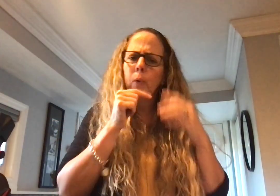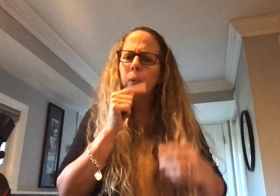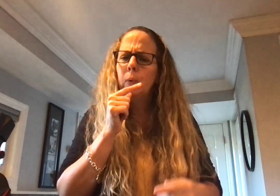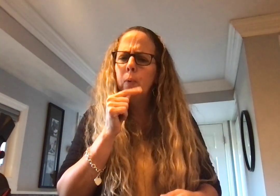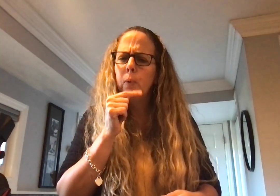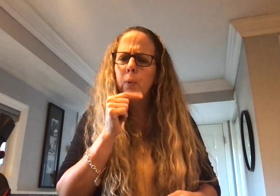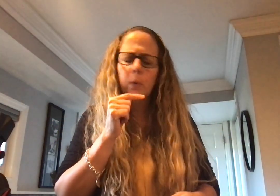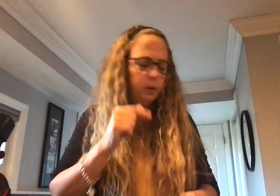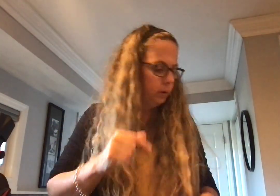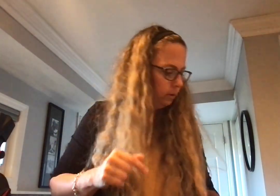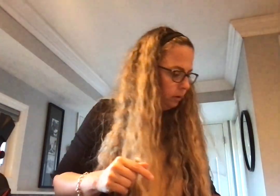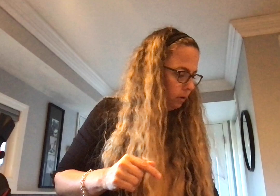who,